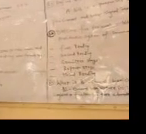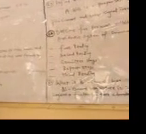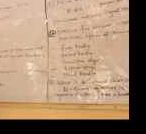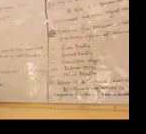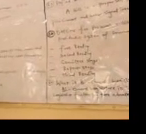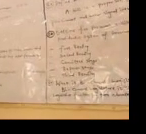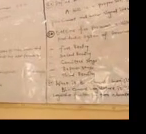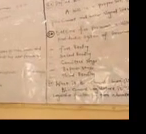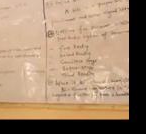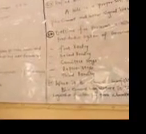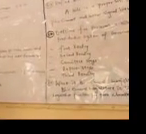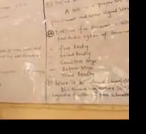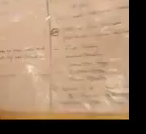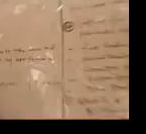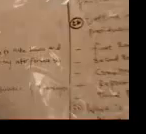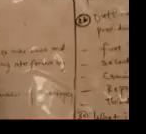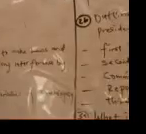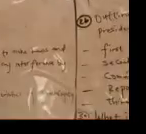Unicameral legislation.